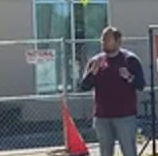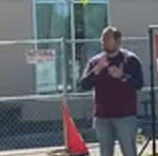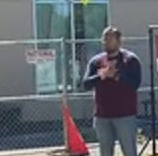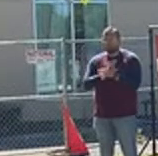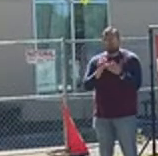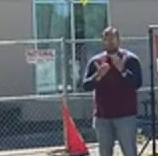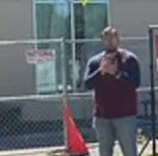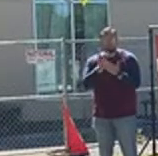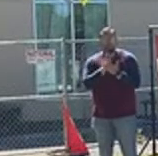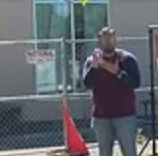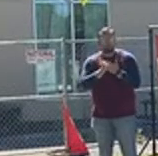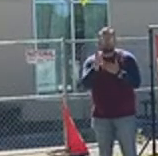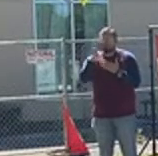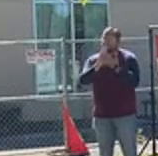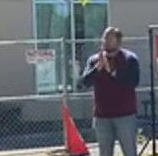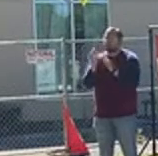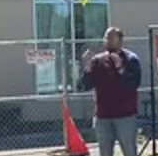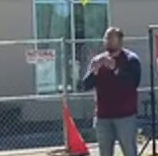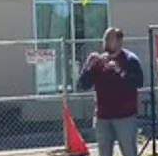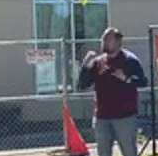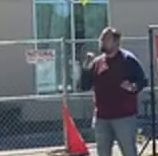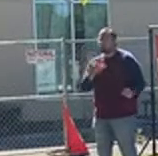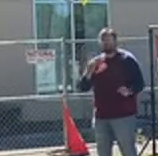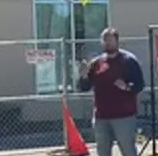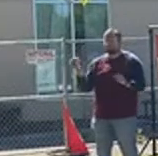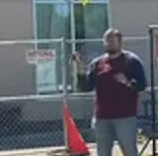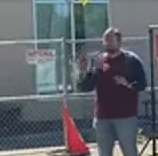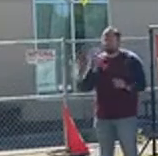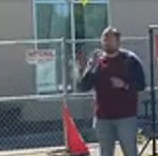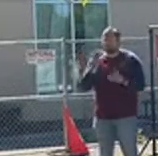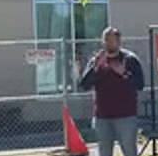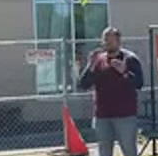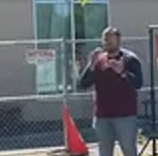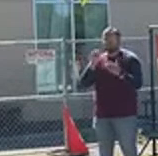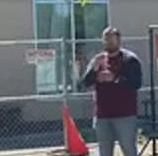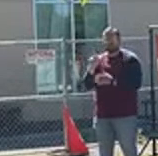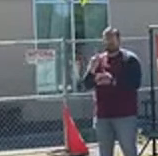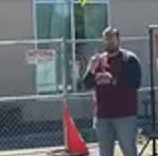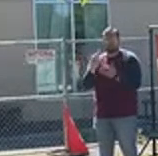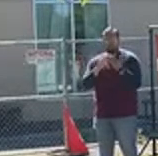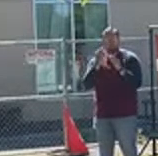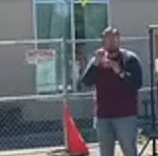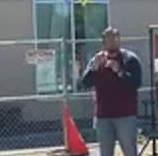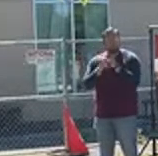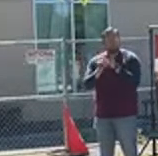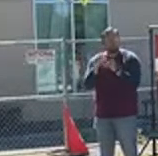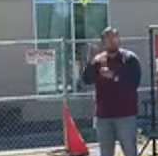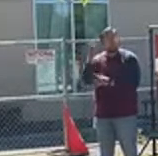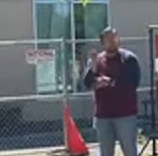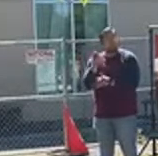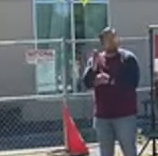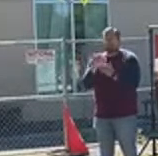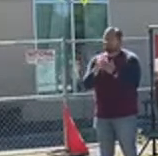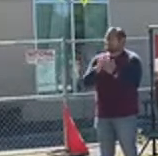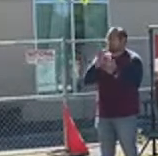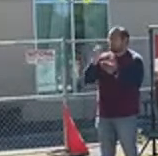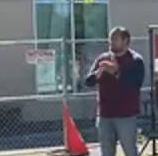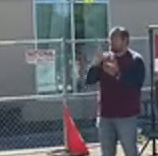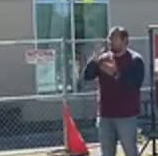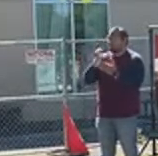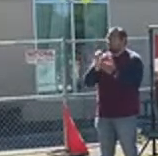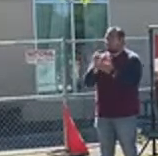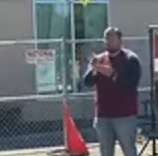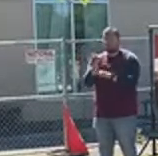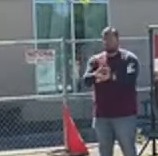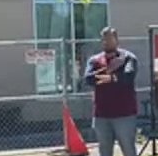project, it will make it even stronger. We want to thank the Salem-Keizer community for passing the bond. This project will help improve lots